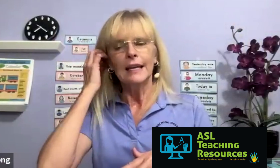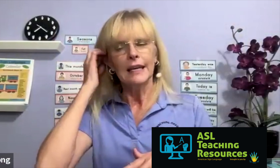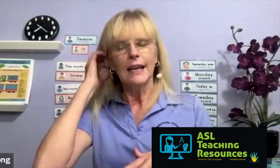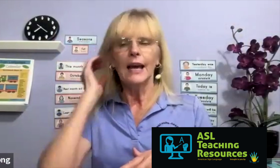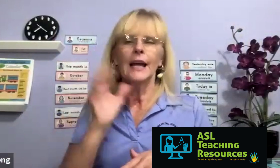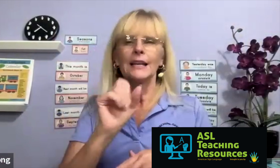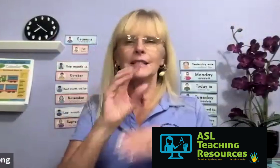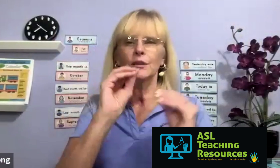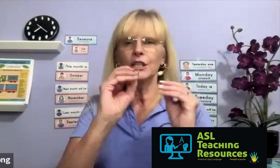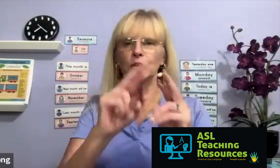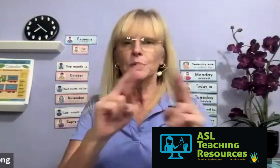again, at